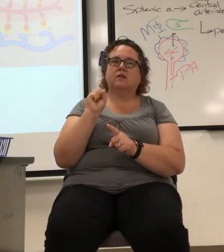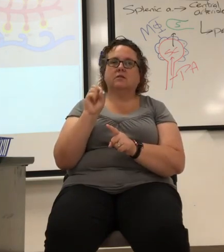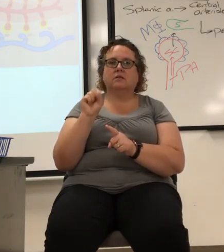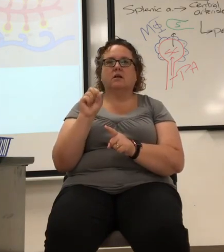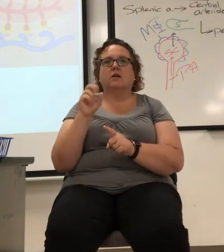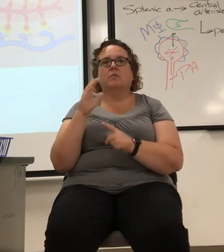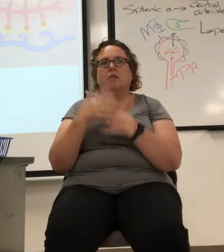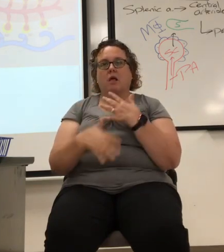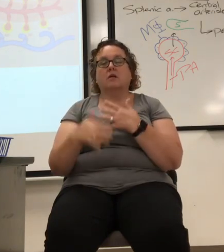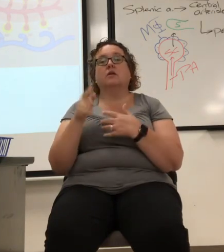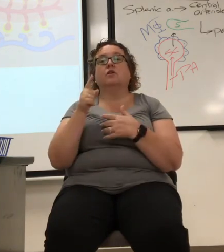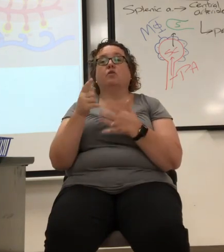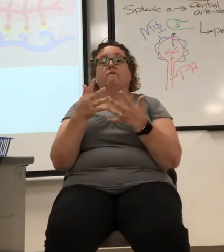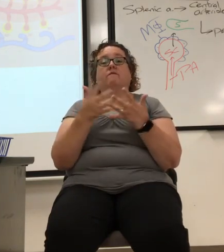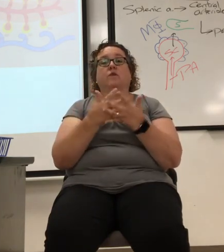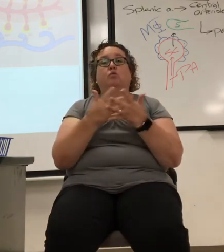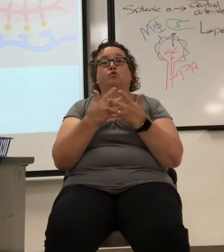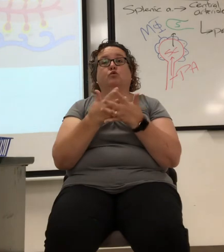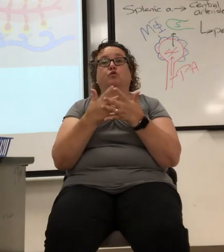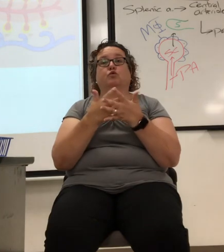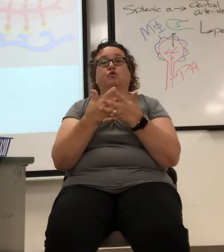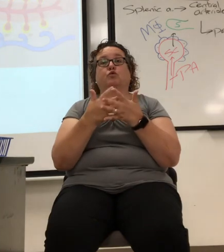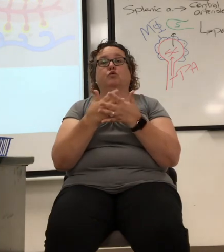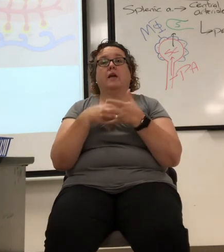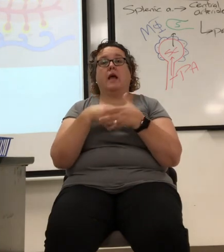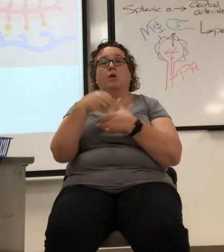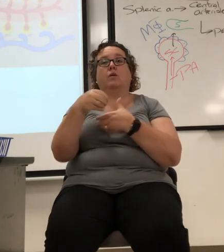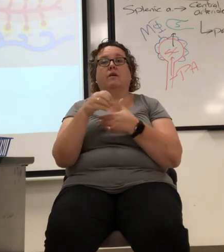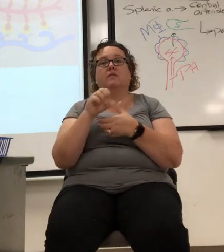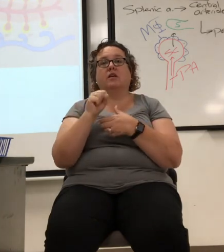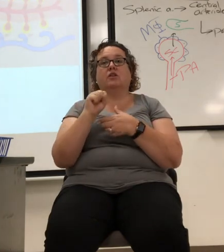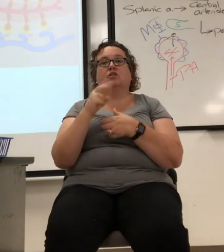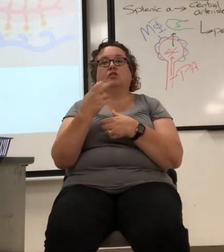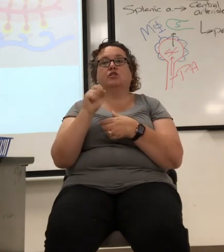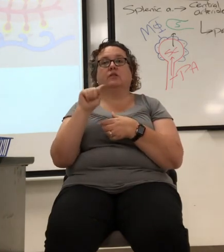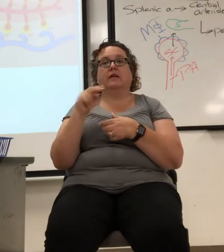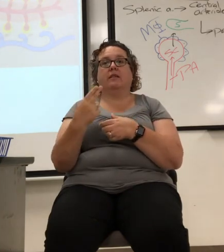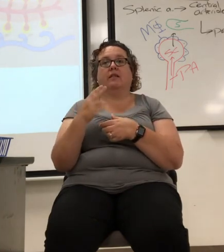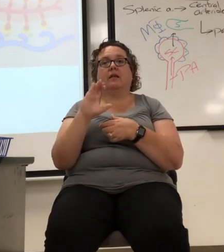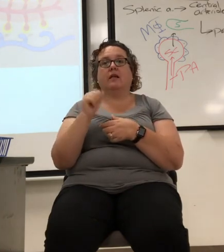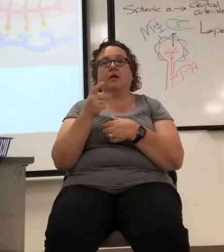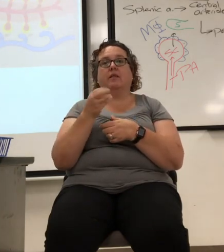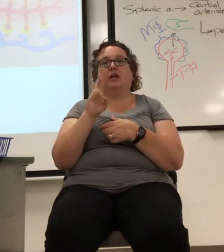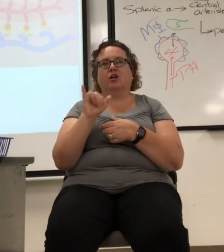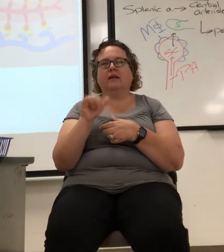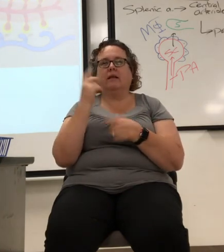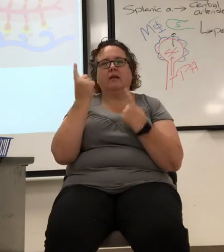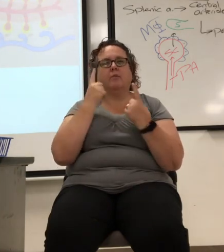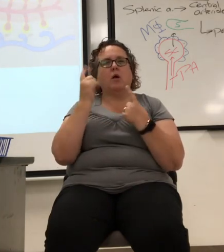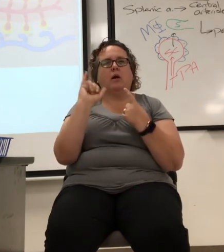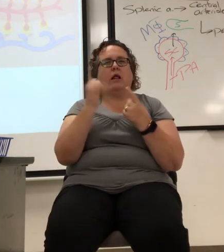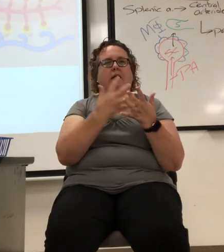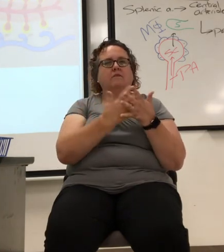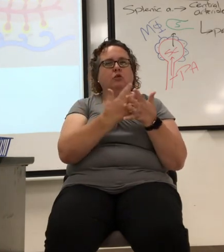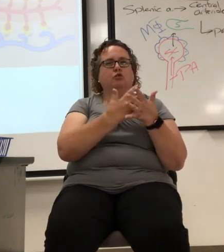You filter out of the sheath capillary. Think of the sheath capillary as a filter.